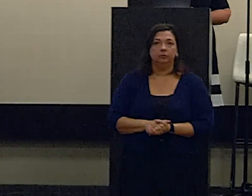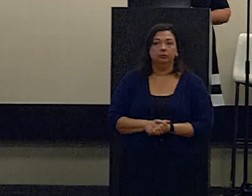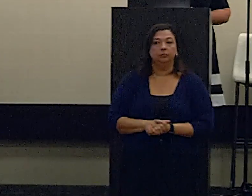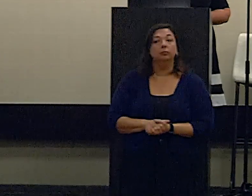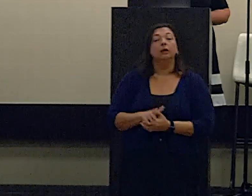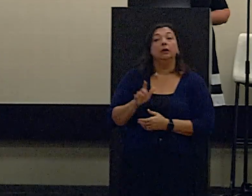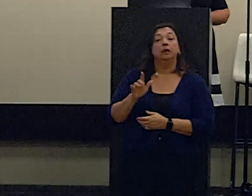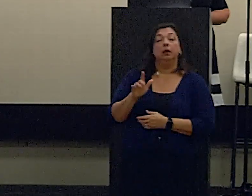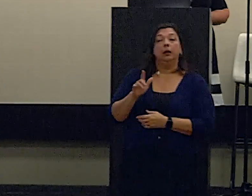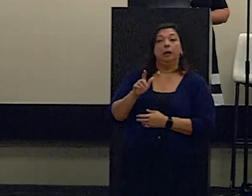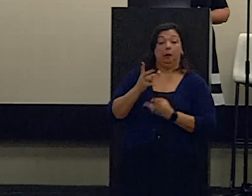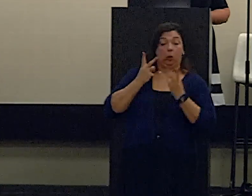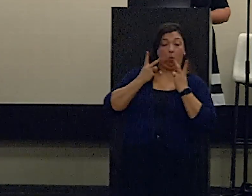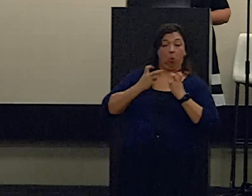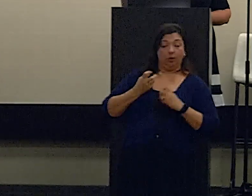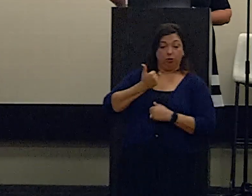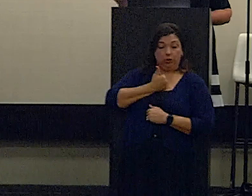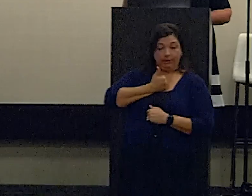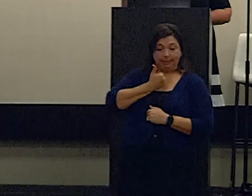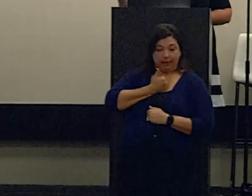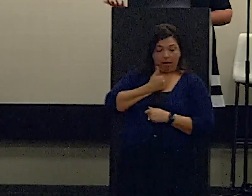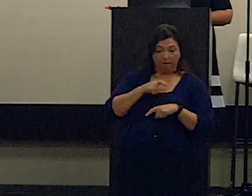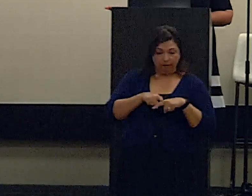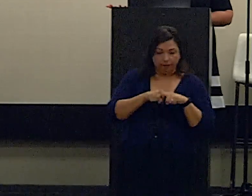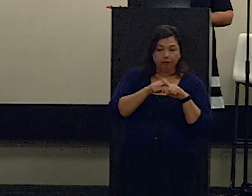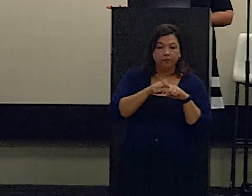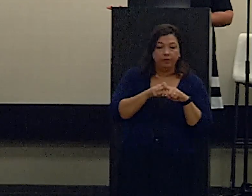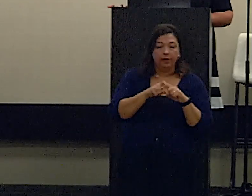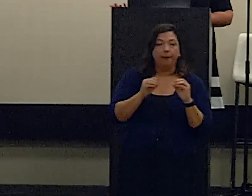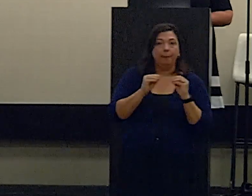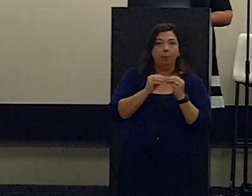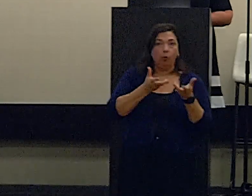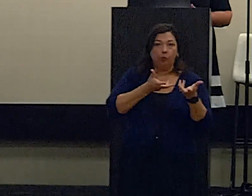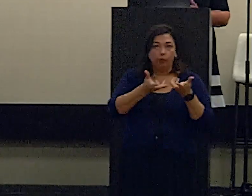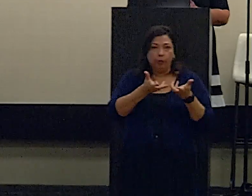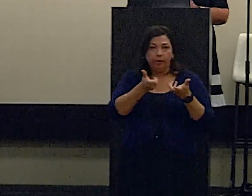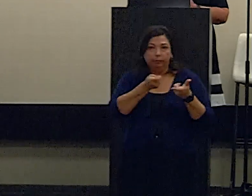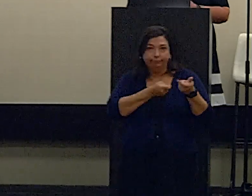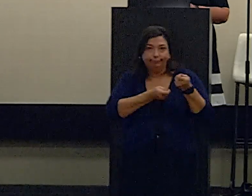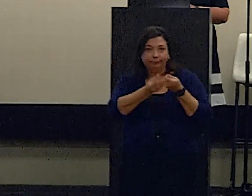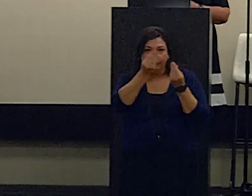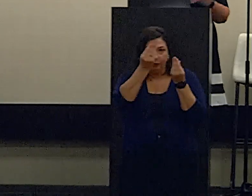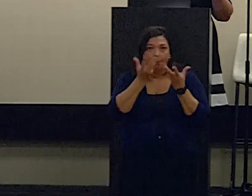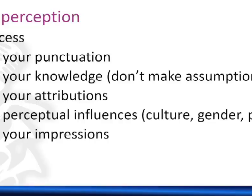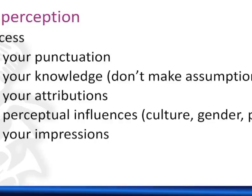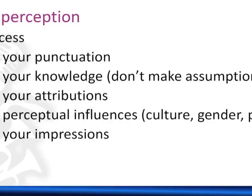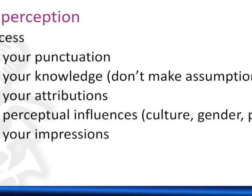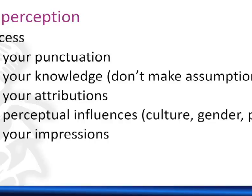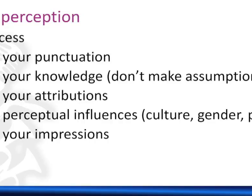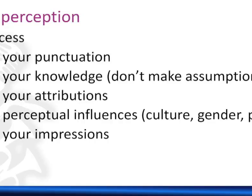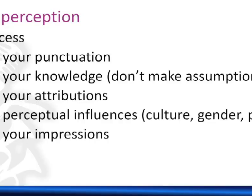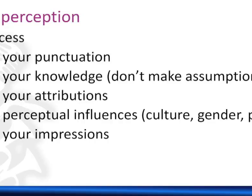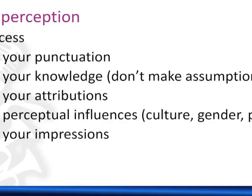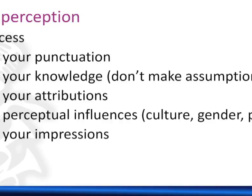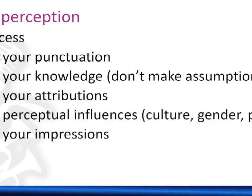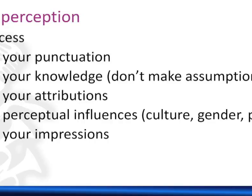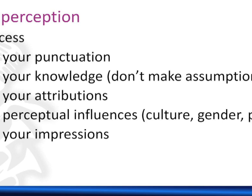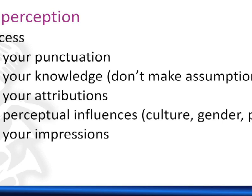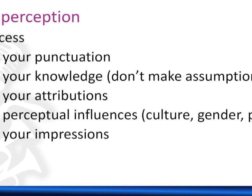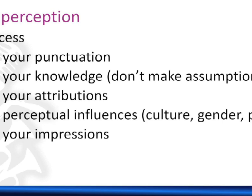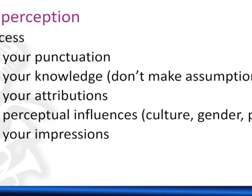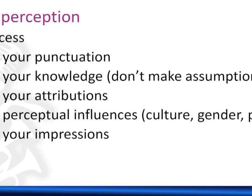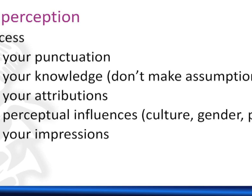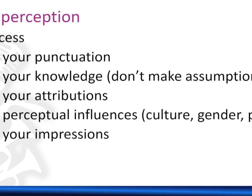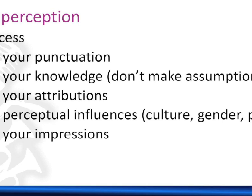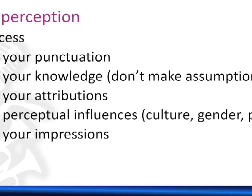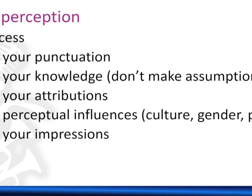Stopping and questioning ourselves, stopping and questioning and getting more information from our patients, checking my own knowledge, checking